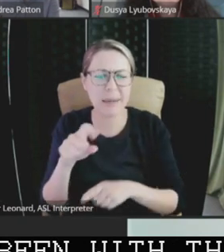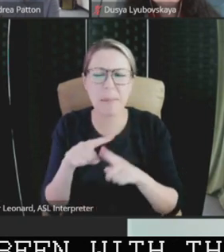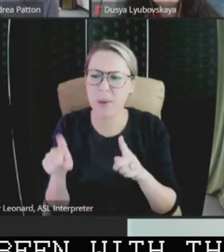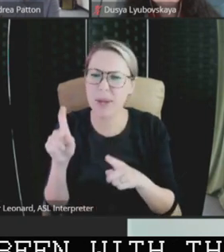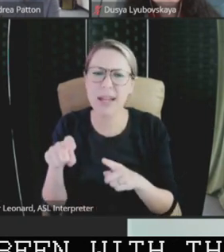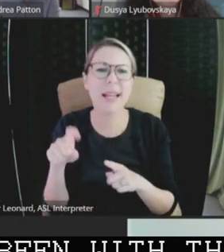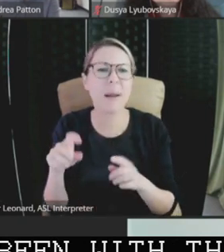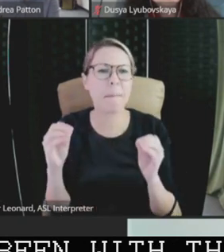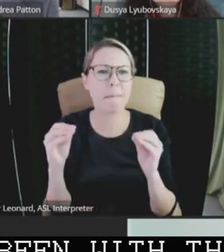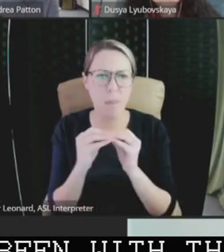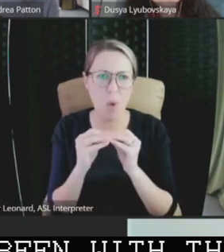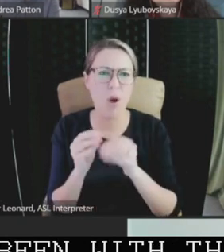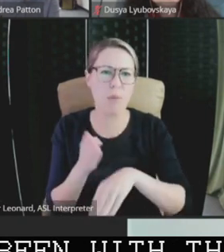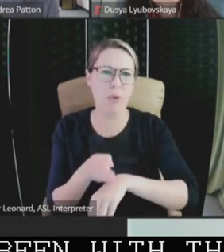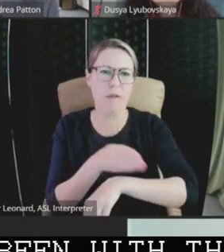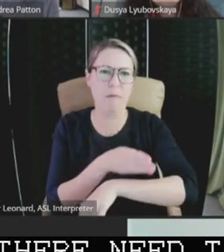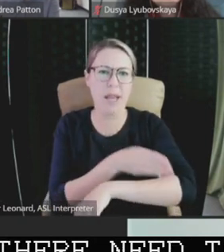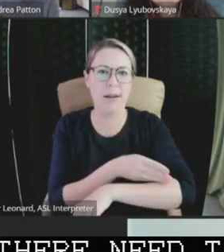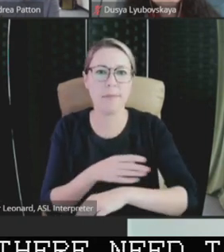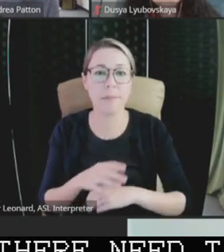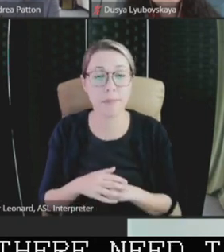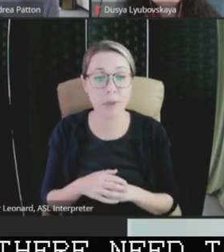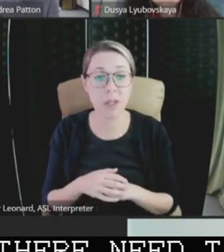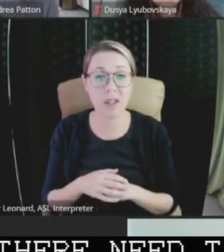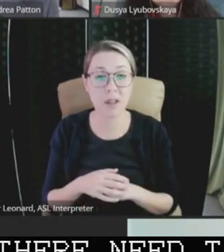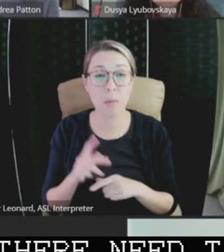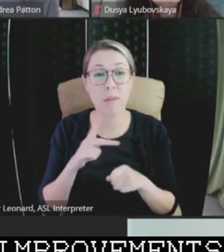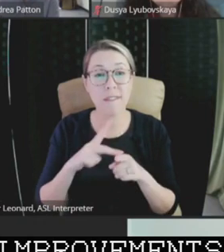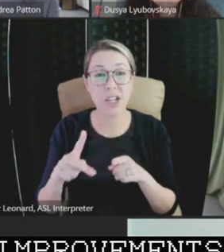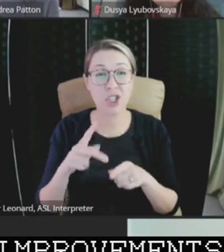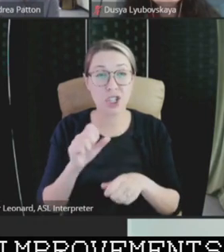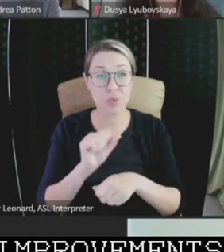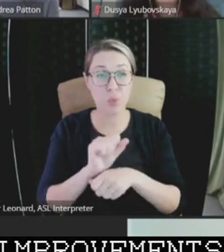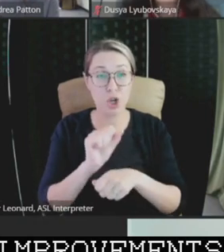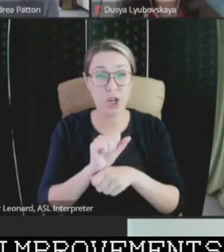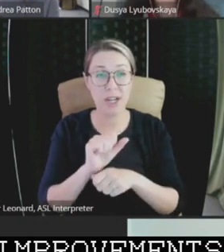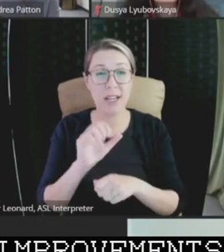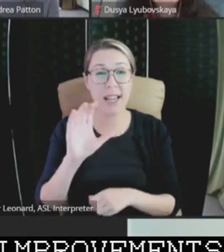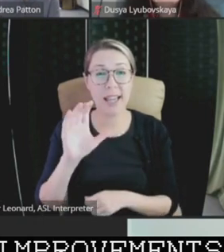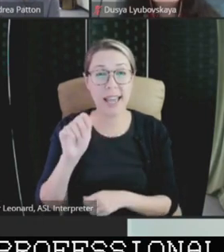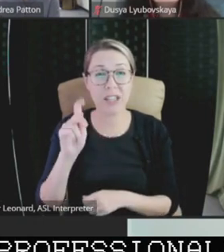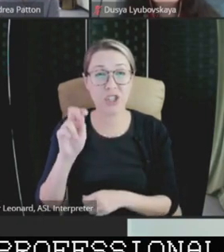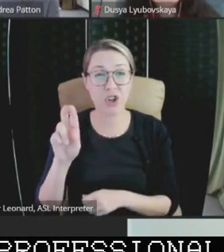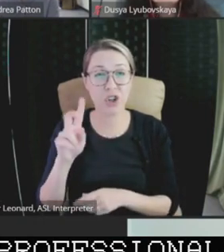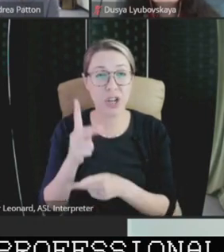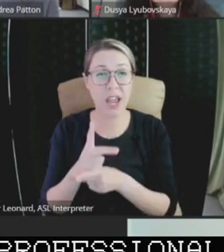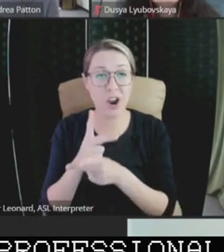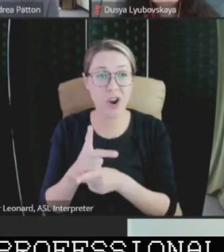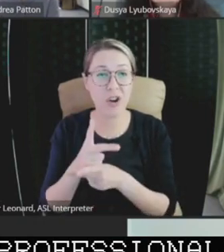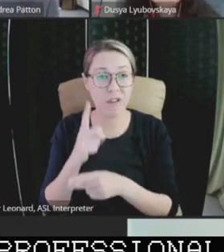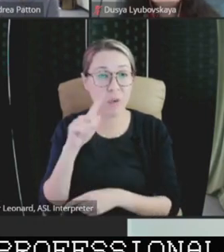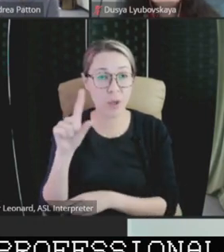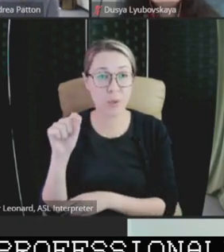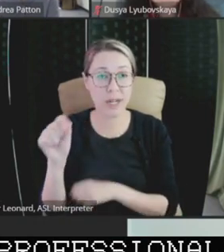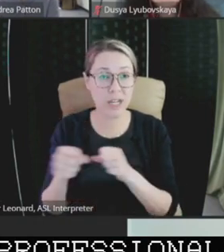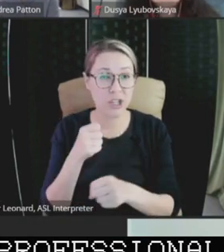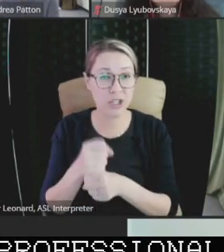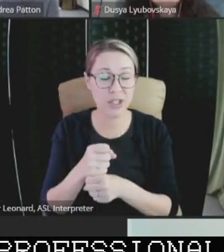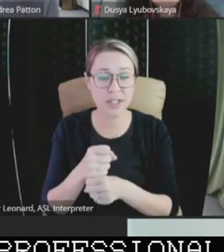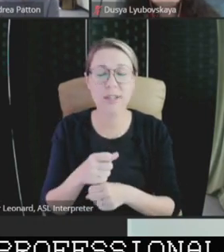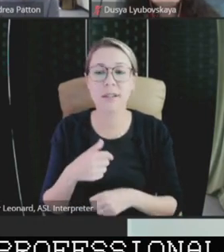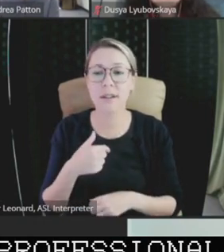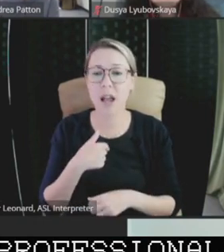Professionally, I worked in cancer care settings for 20 years, working with, not